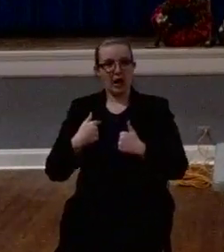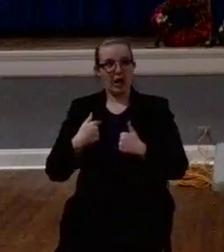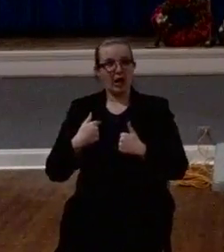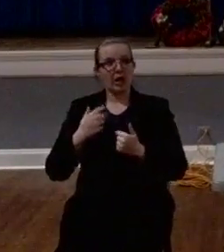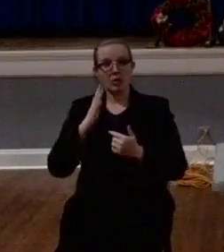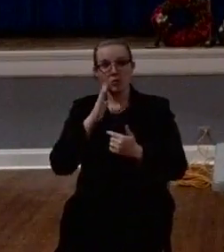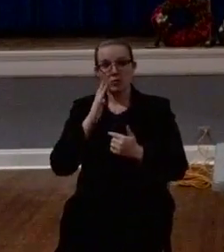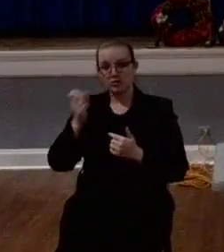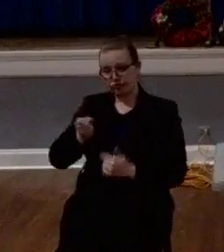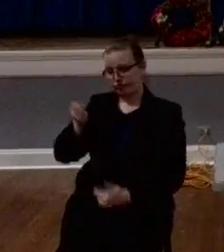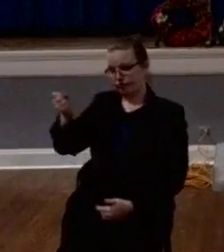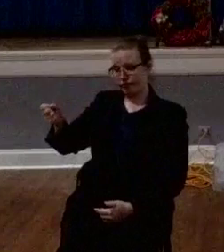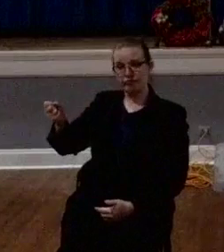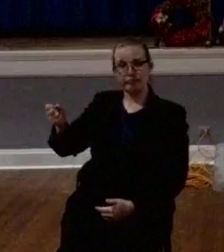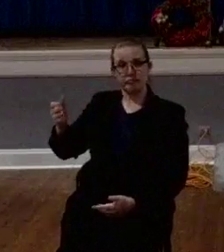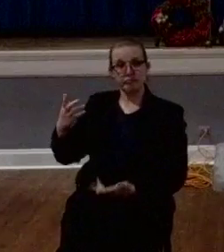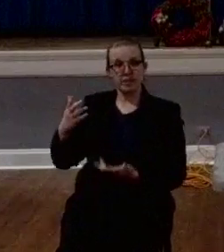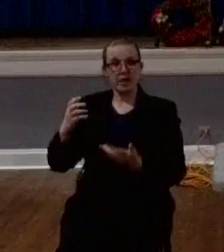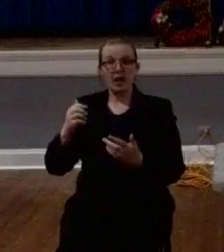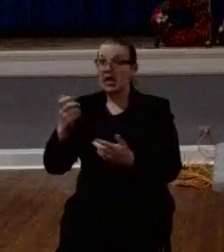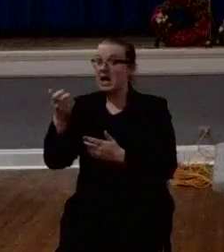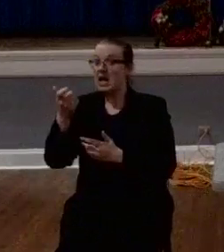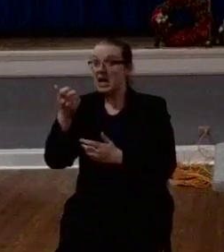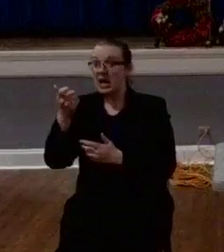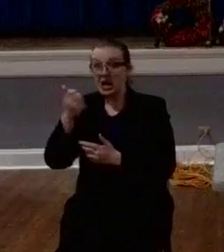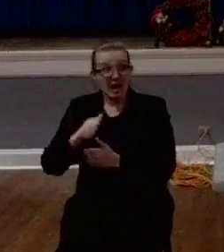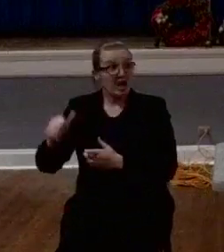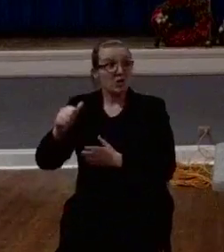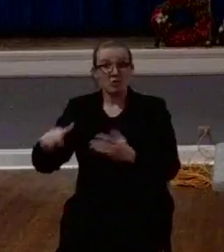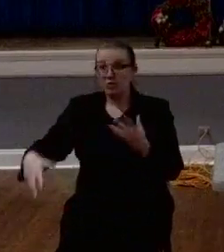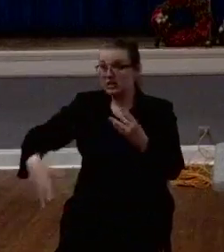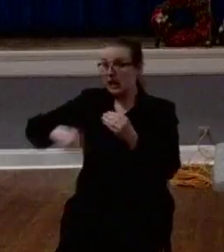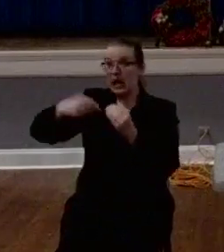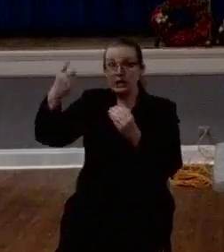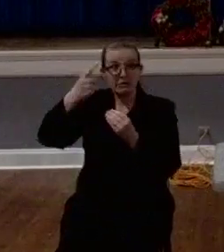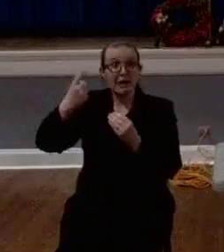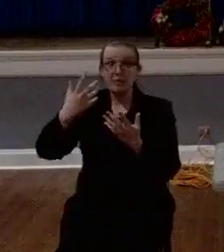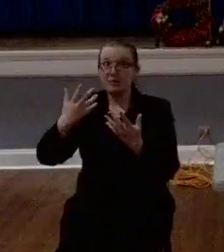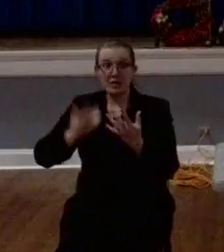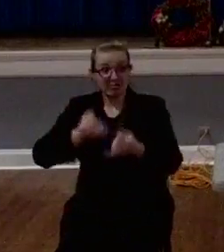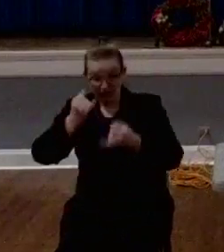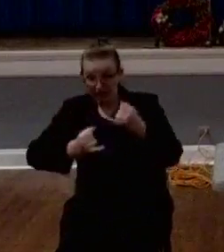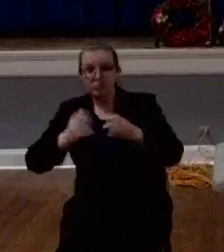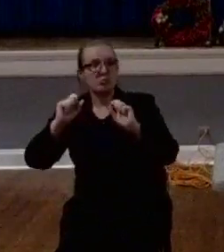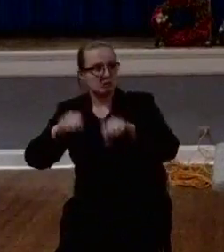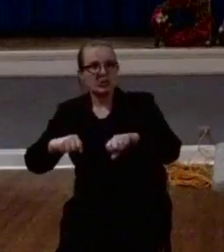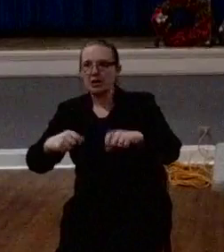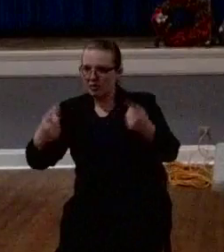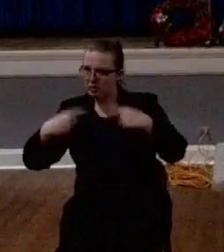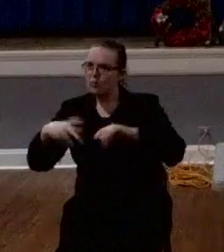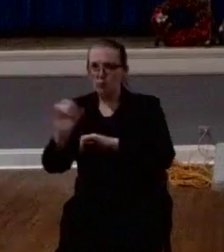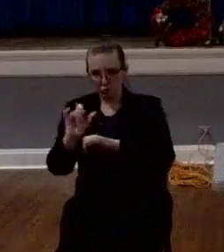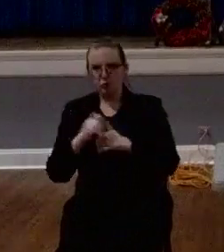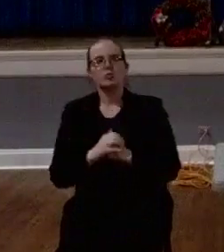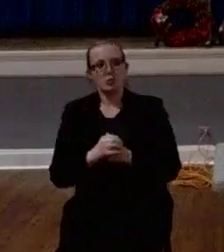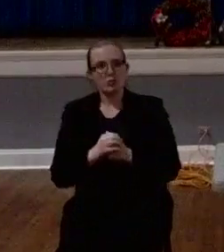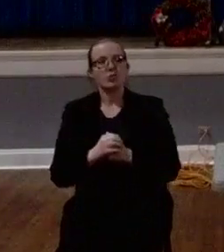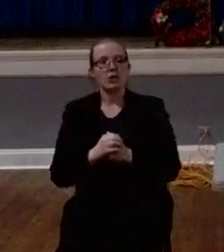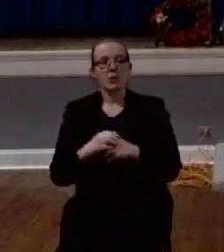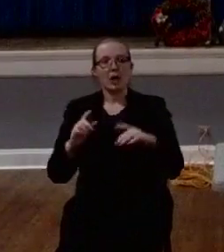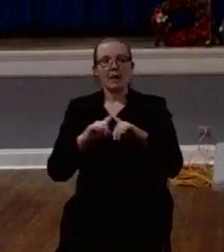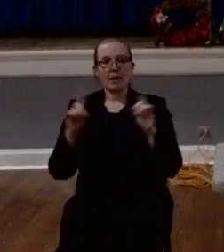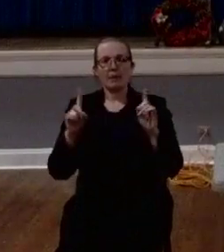the folks to come, and anybody else that has a thought that, of a revelation that they want to talk about, then we'll do that too.